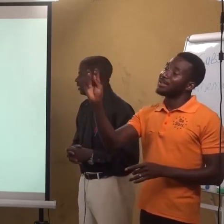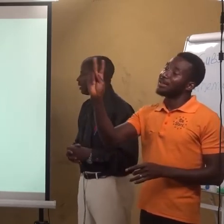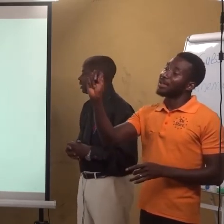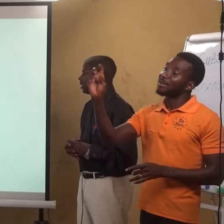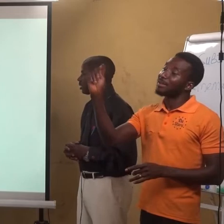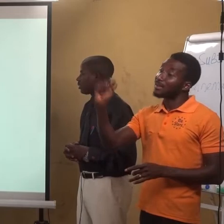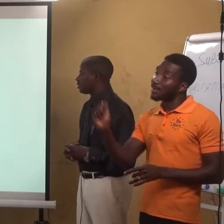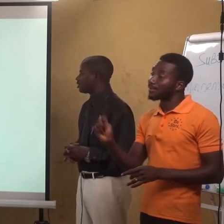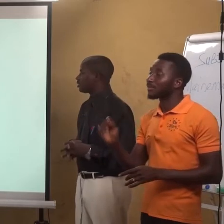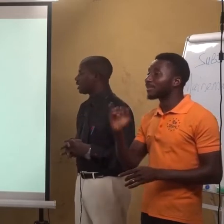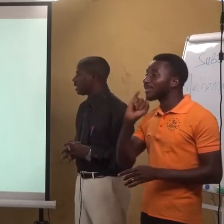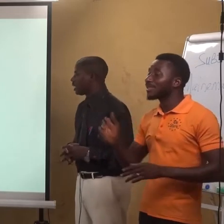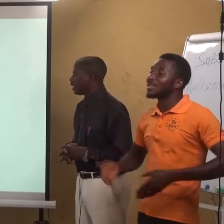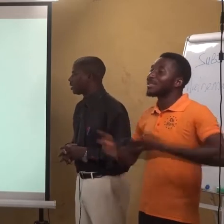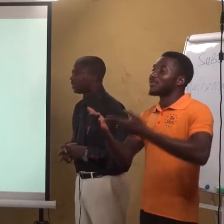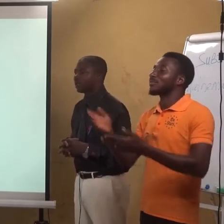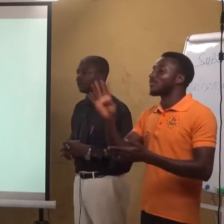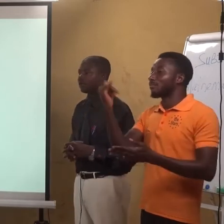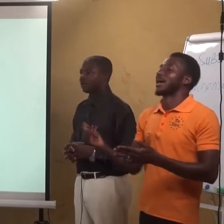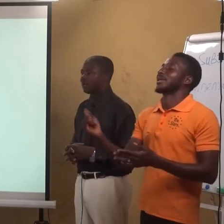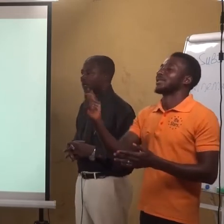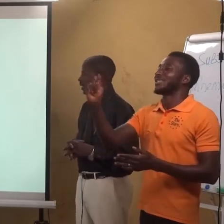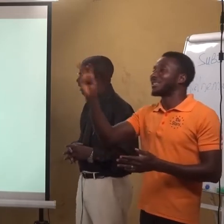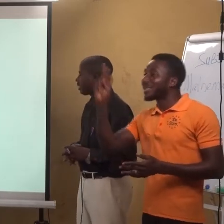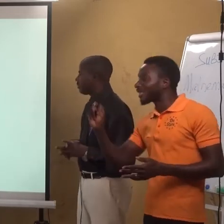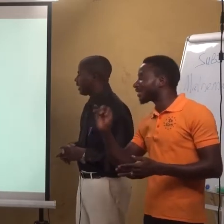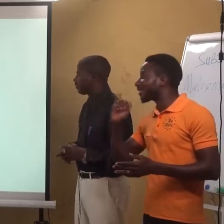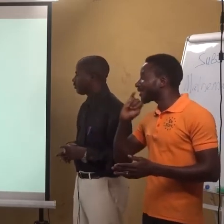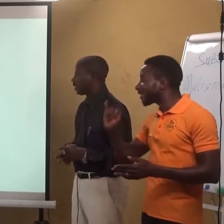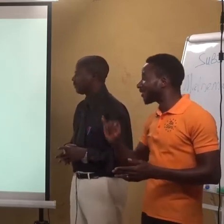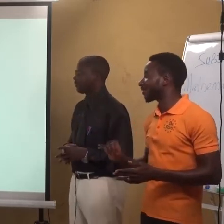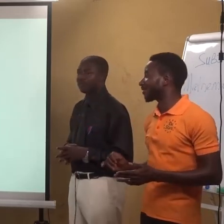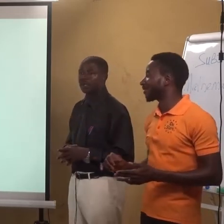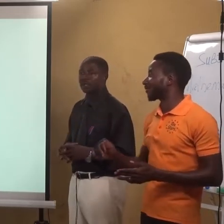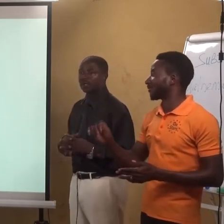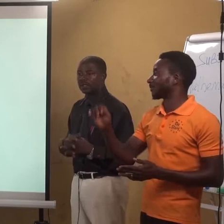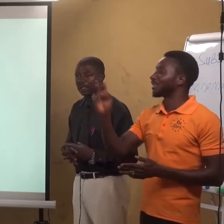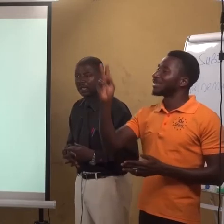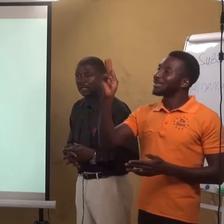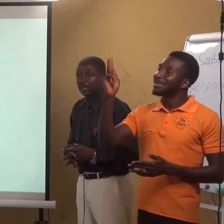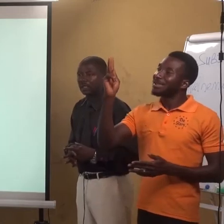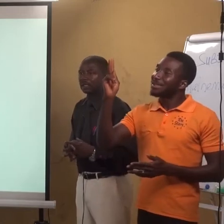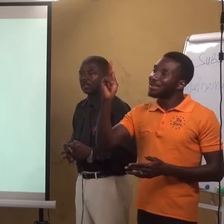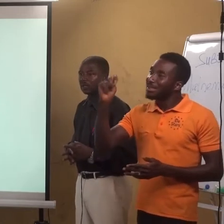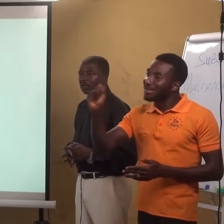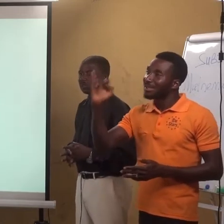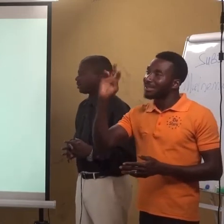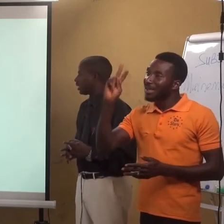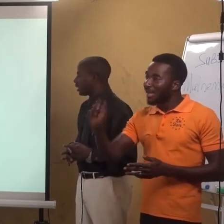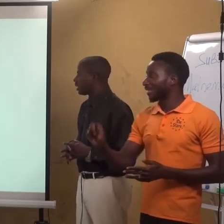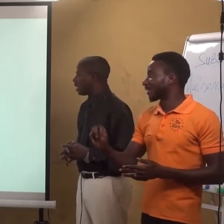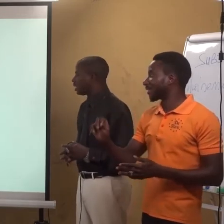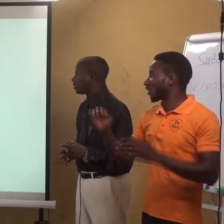Tn, equals AR raised to the power n minus 1. Tn